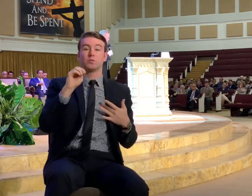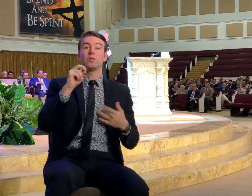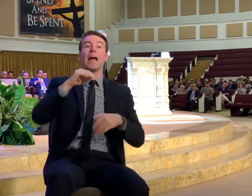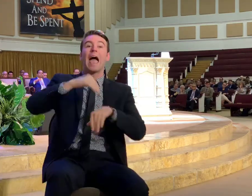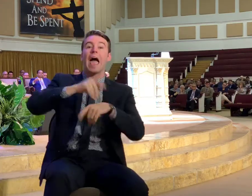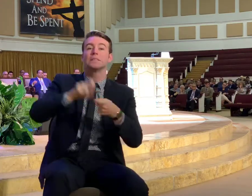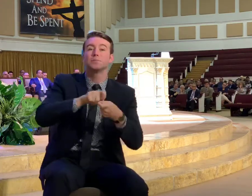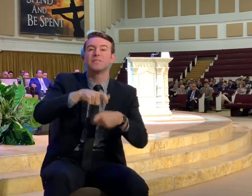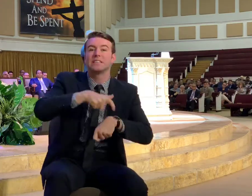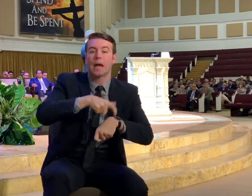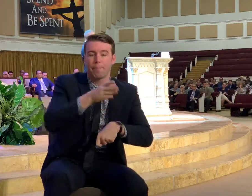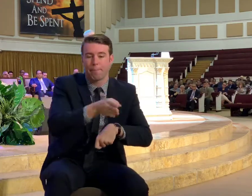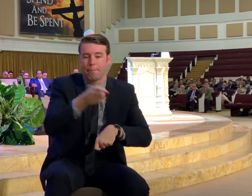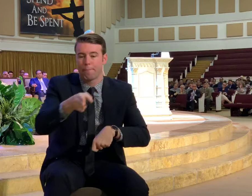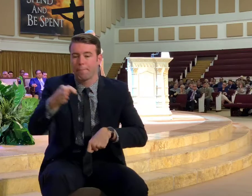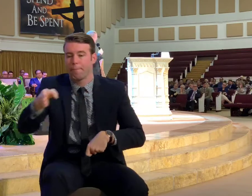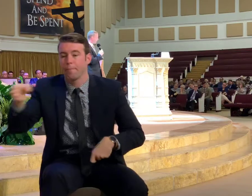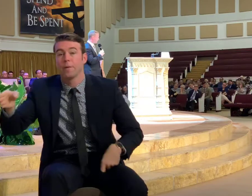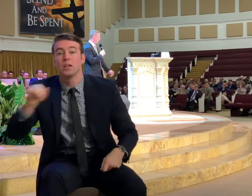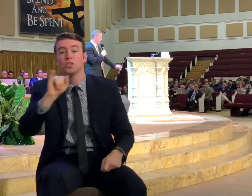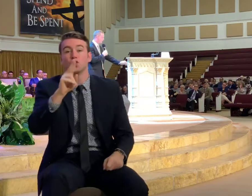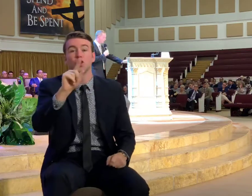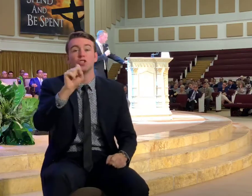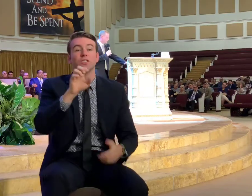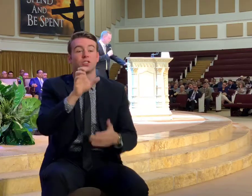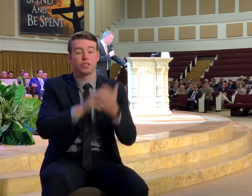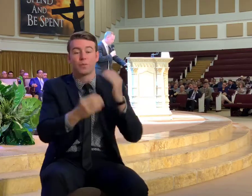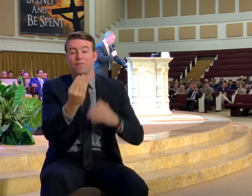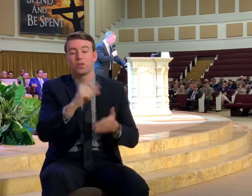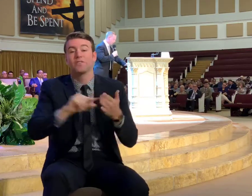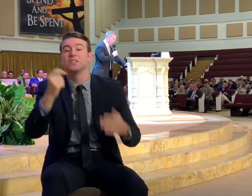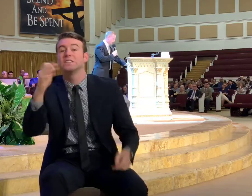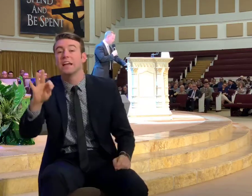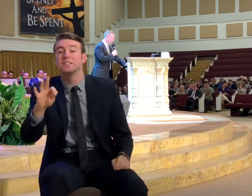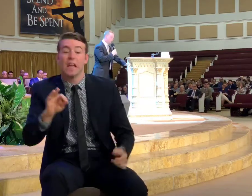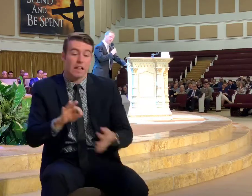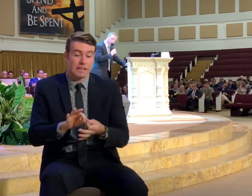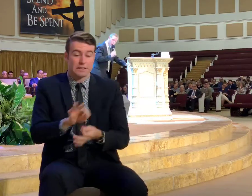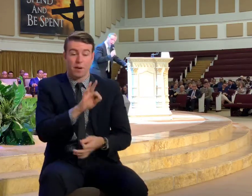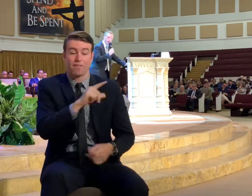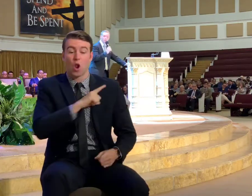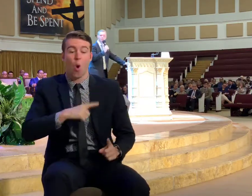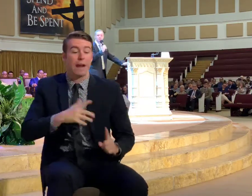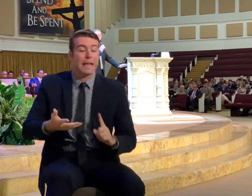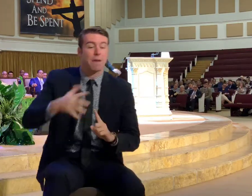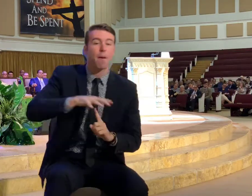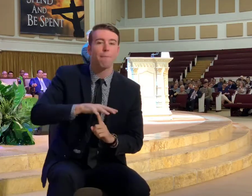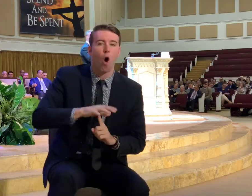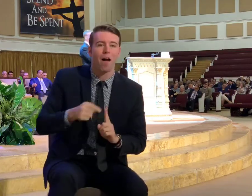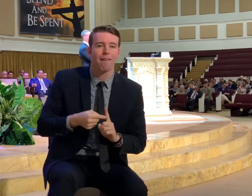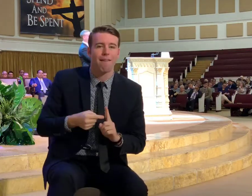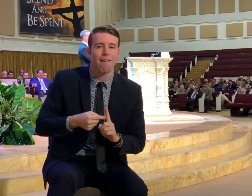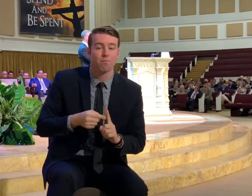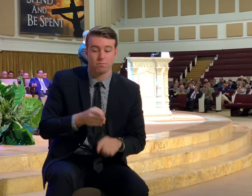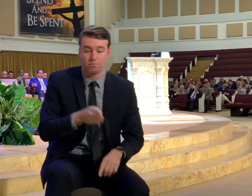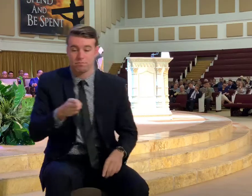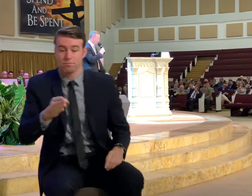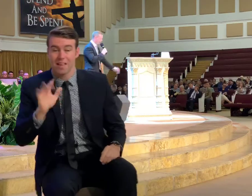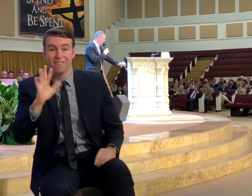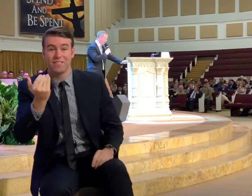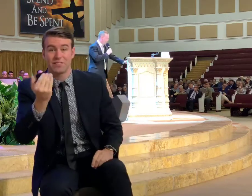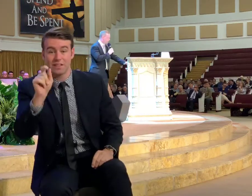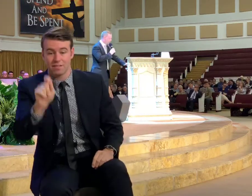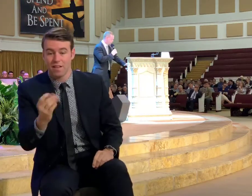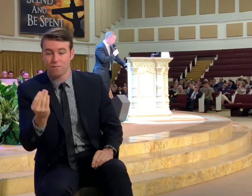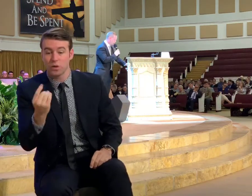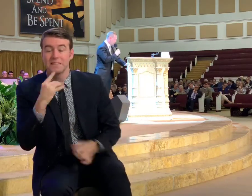times. Judges 14 and 19, the Spirit of the Lord came upon him. Judges 15 and